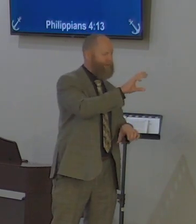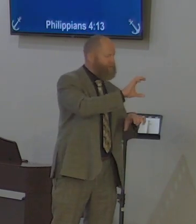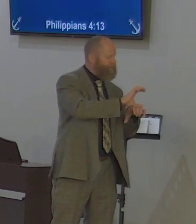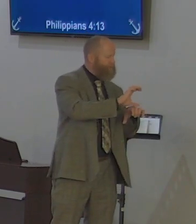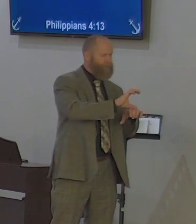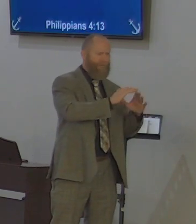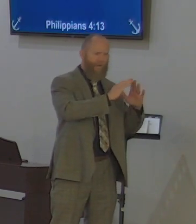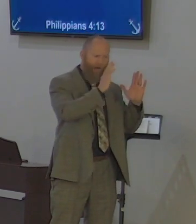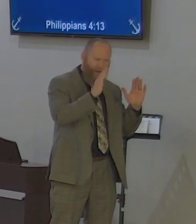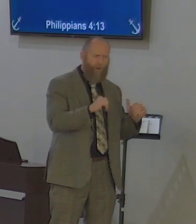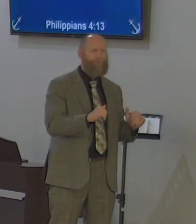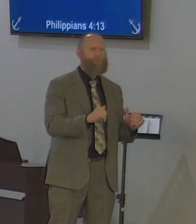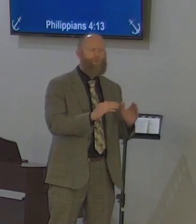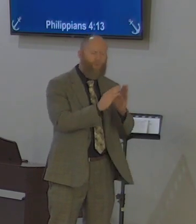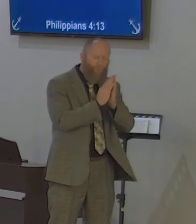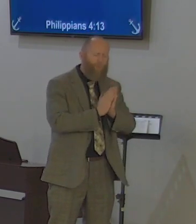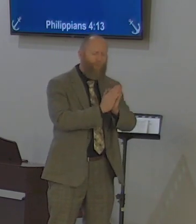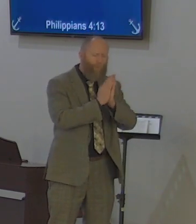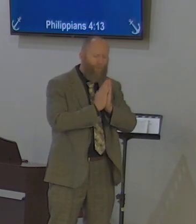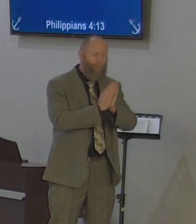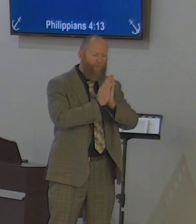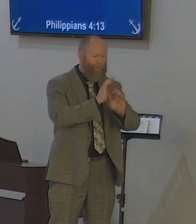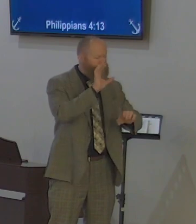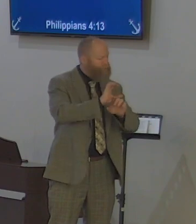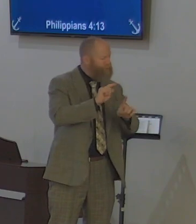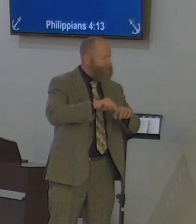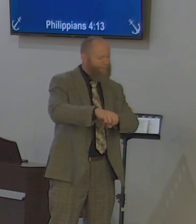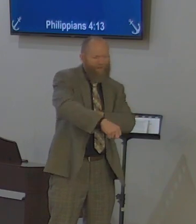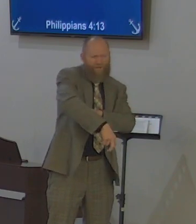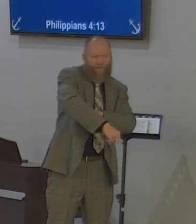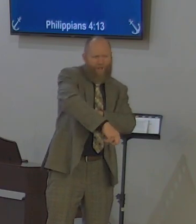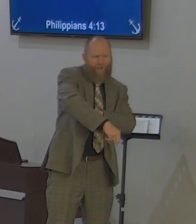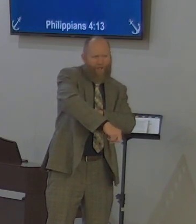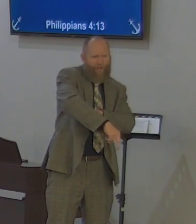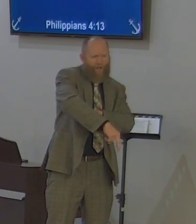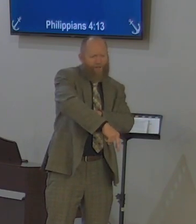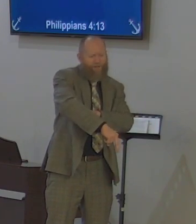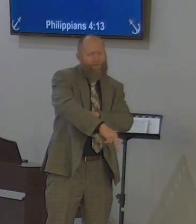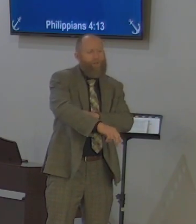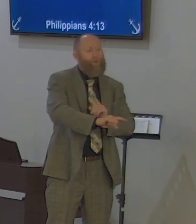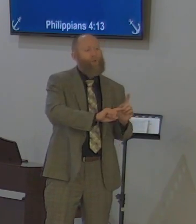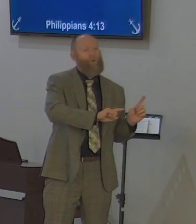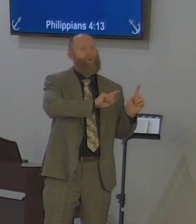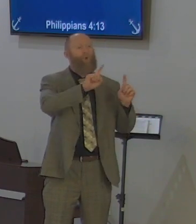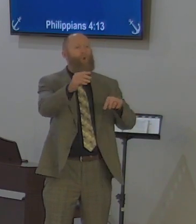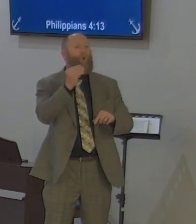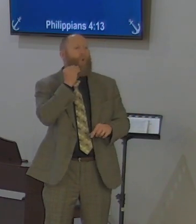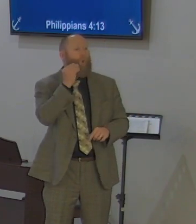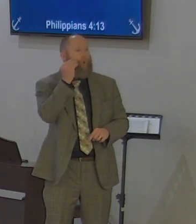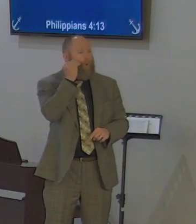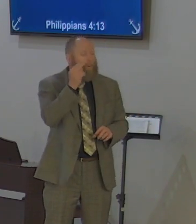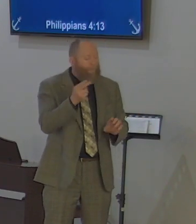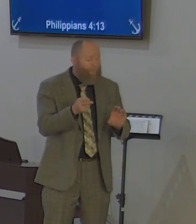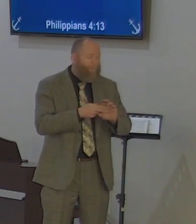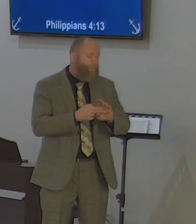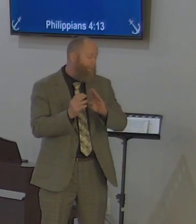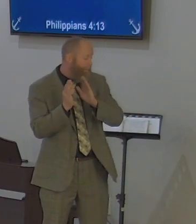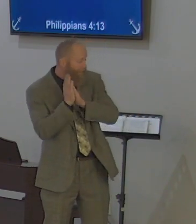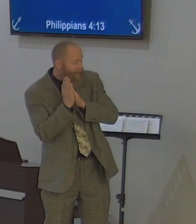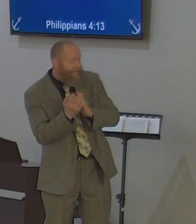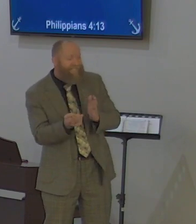house and prays over the church house until midnight. Goes home and goes to bed and sleeps until